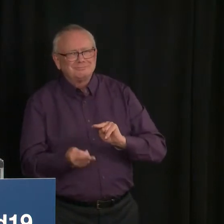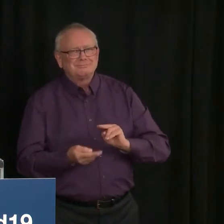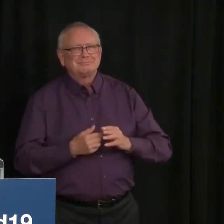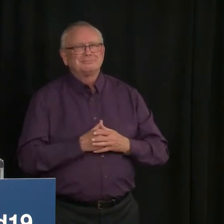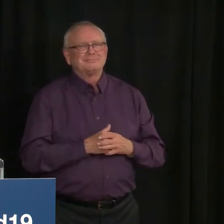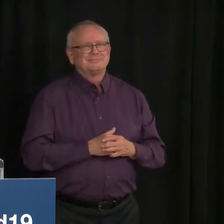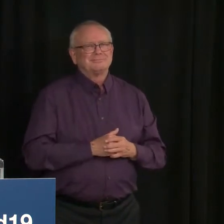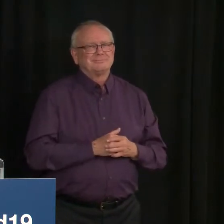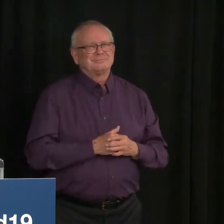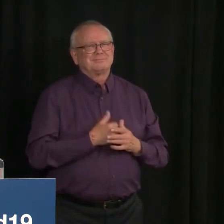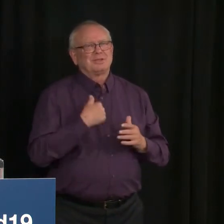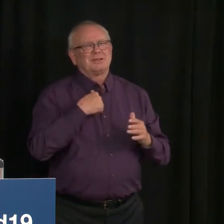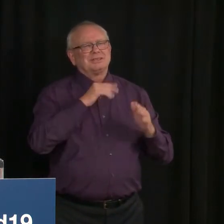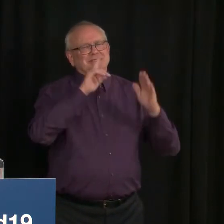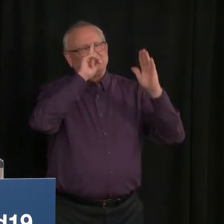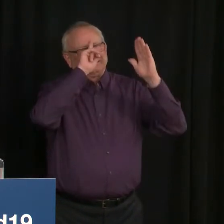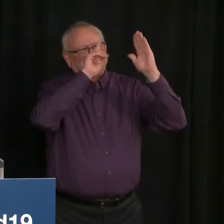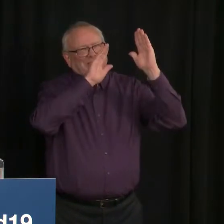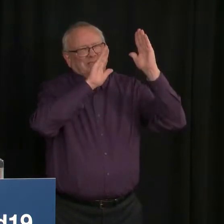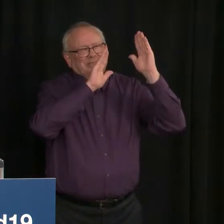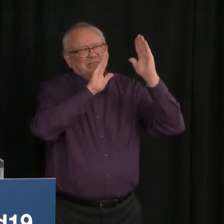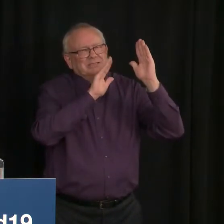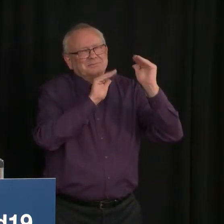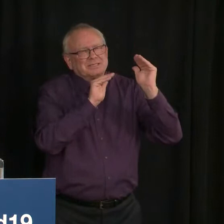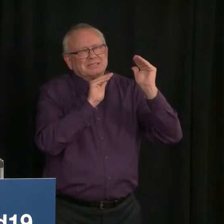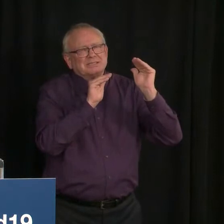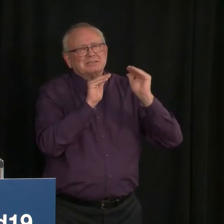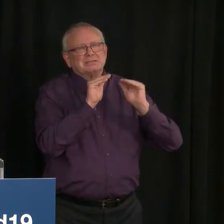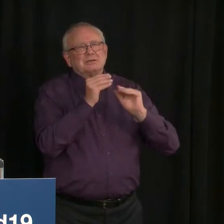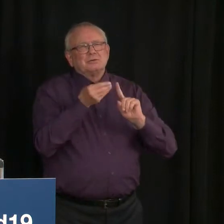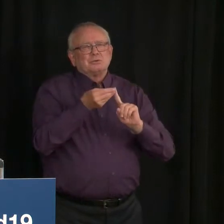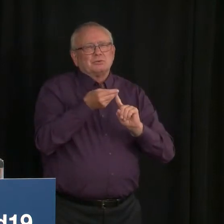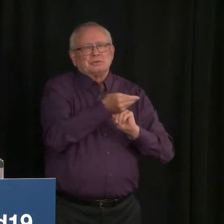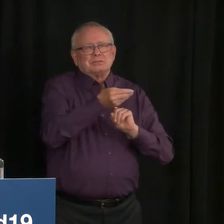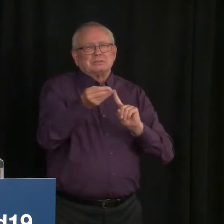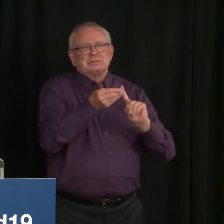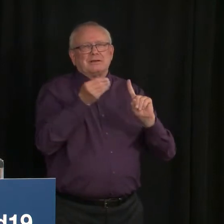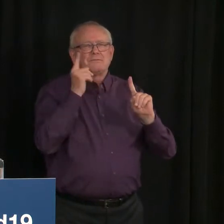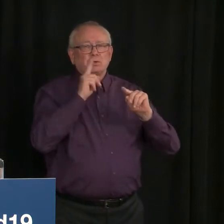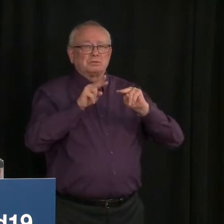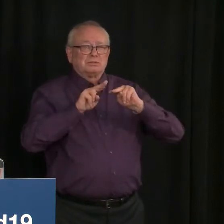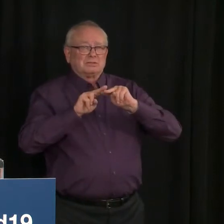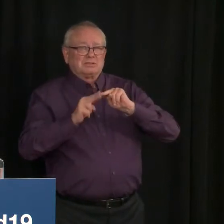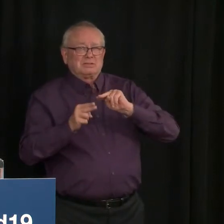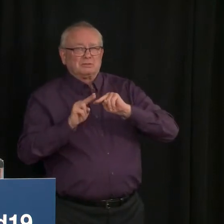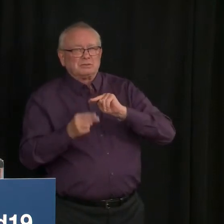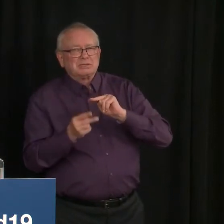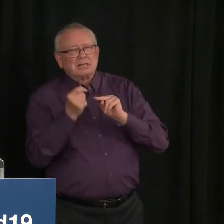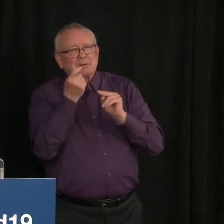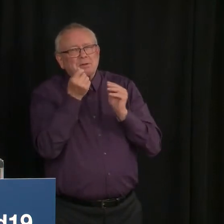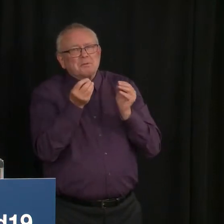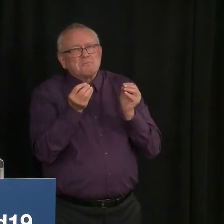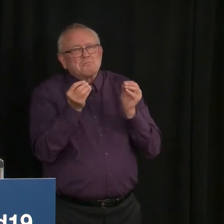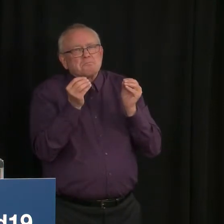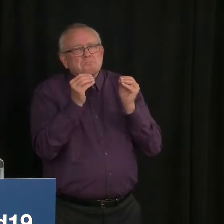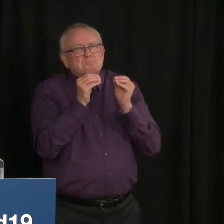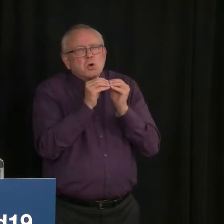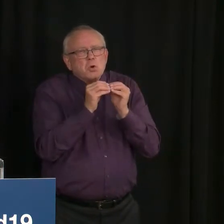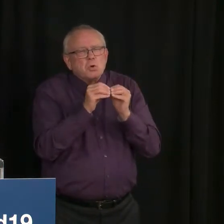again, that our rate of decrease would slow a little bit as we get into smaller and smaller